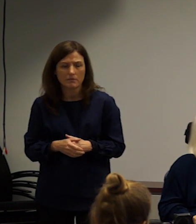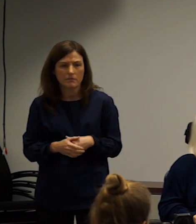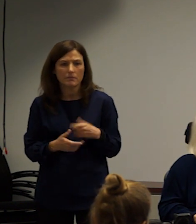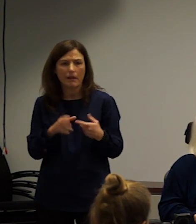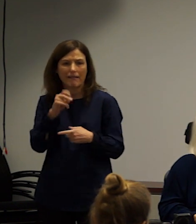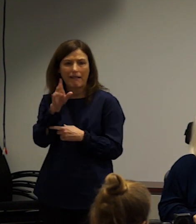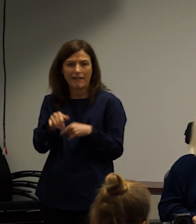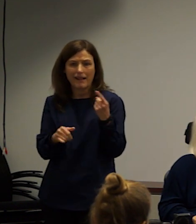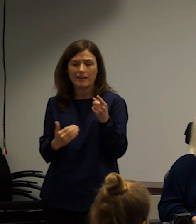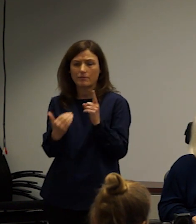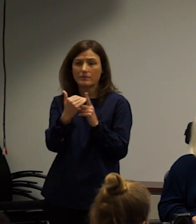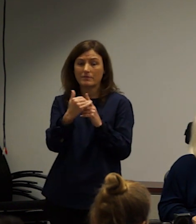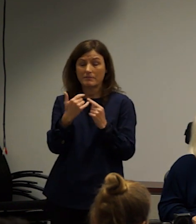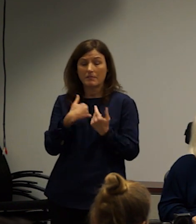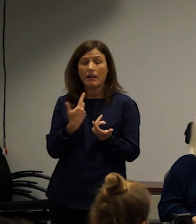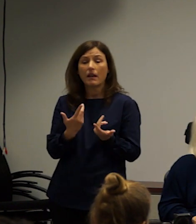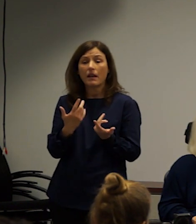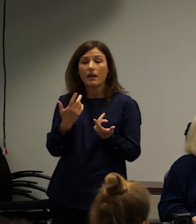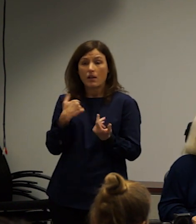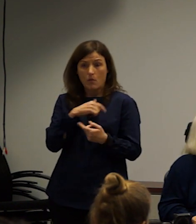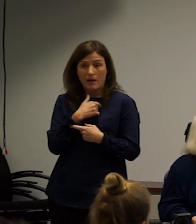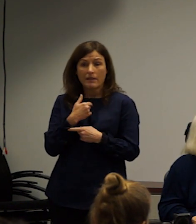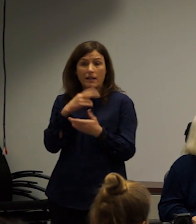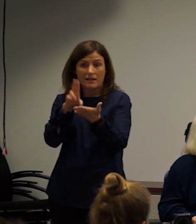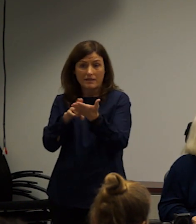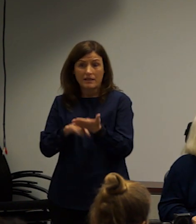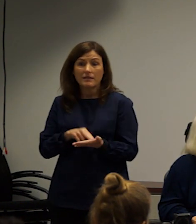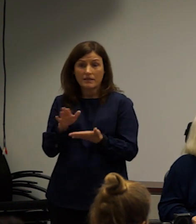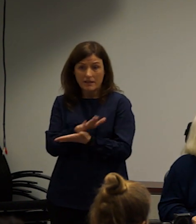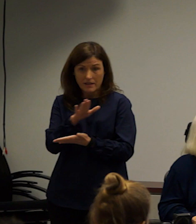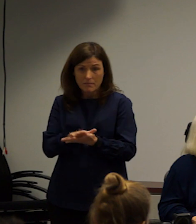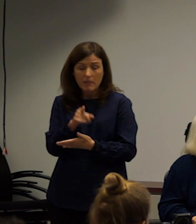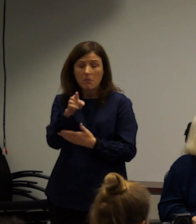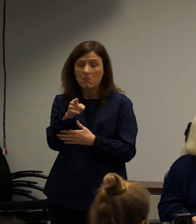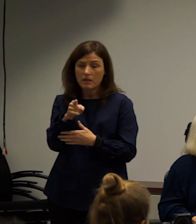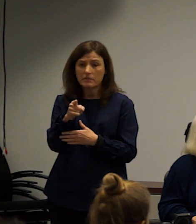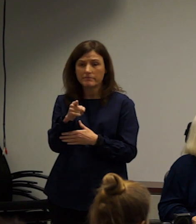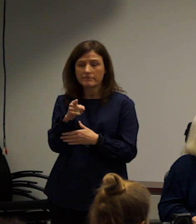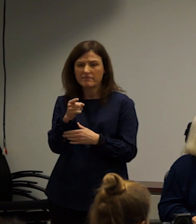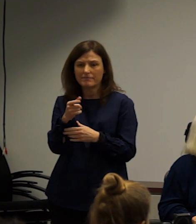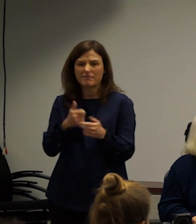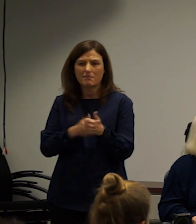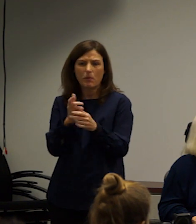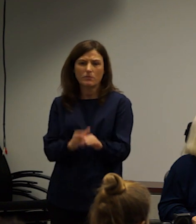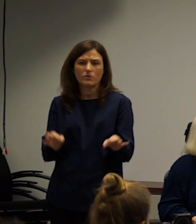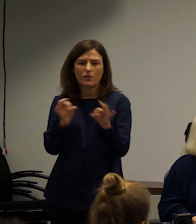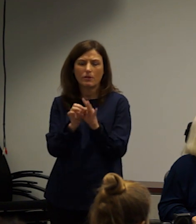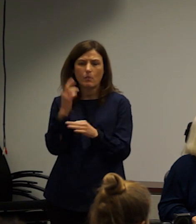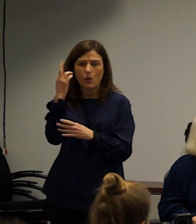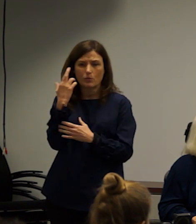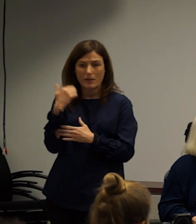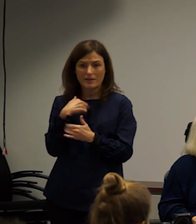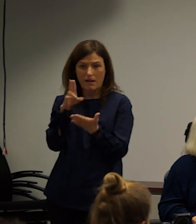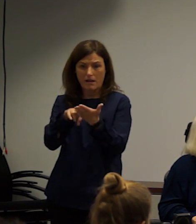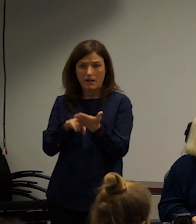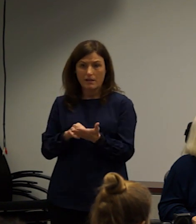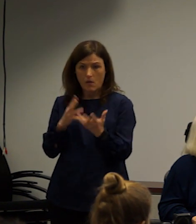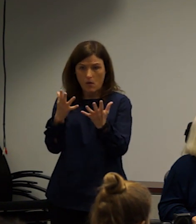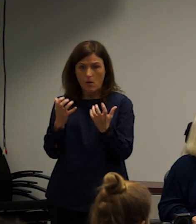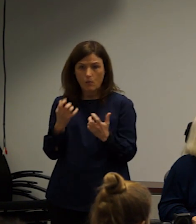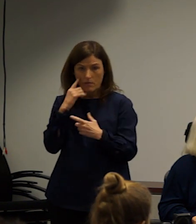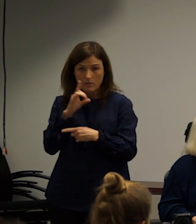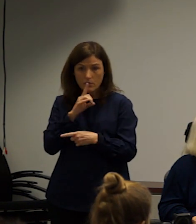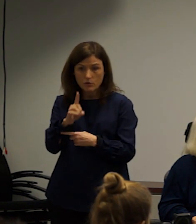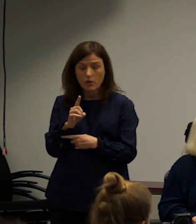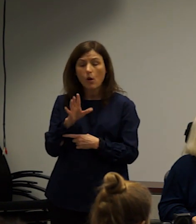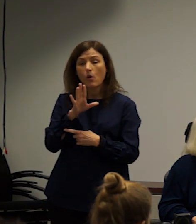Okay, Kelly was reminding me, if we had a sign-in sheet, and the main reason, I want everybody to sign it for sure, but I really want